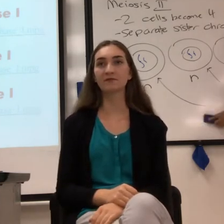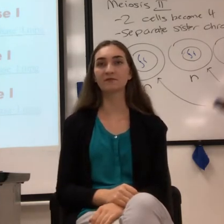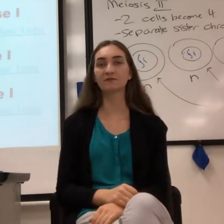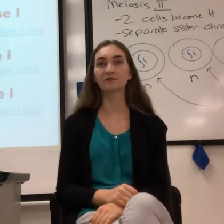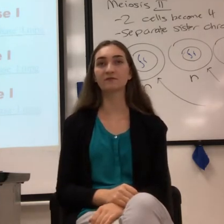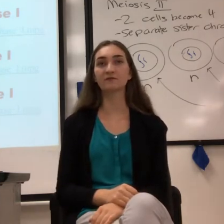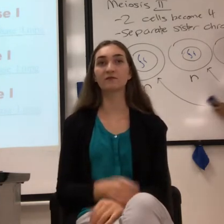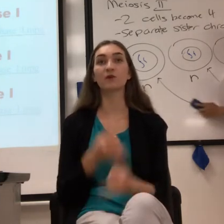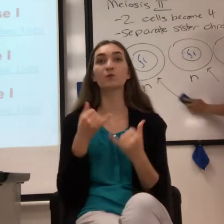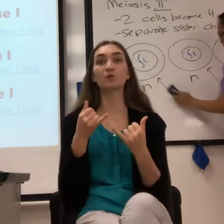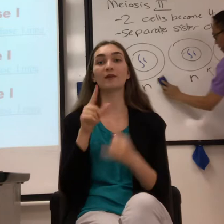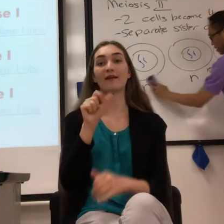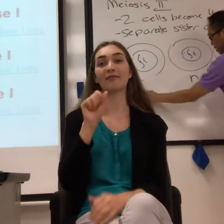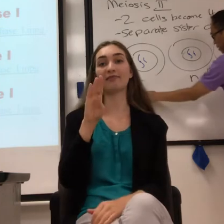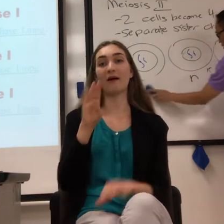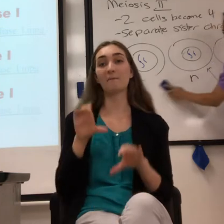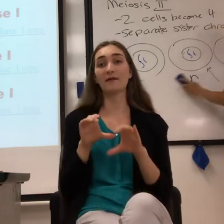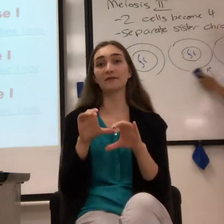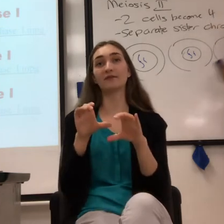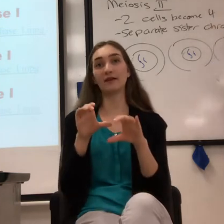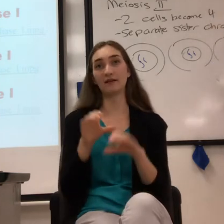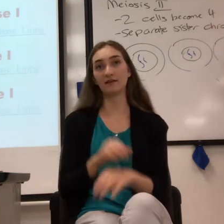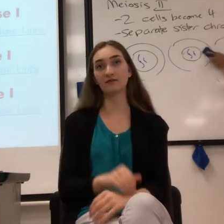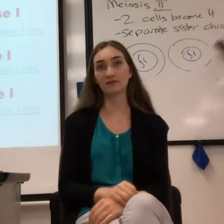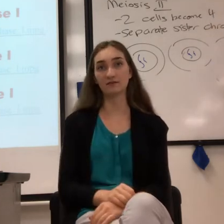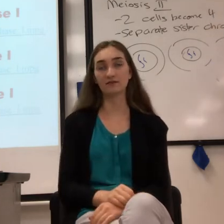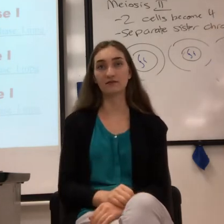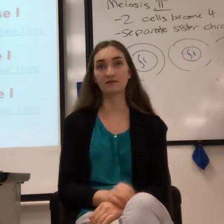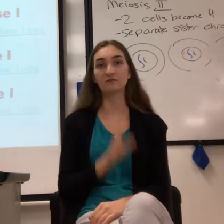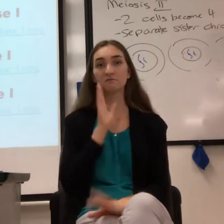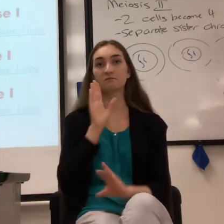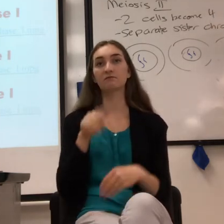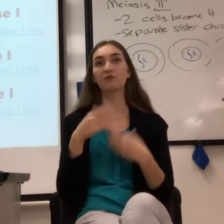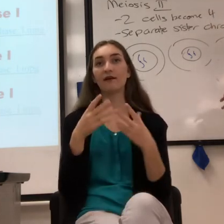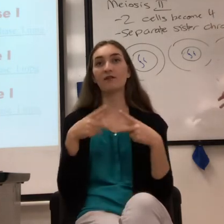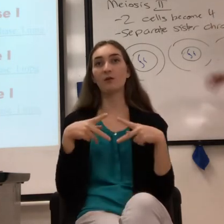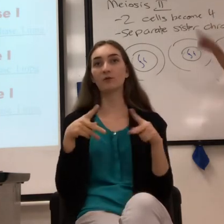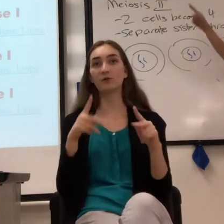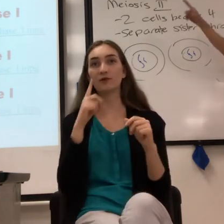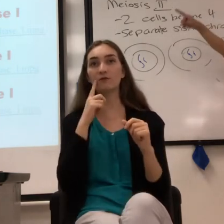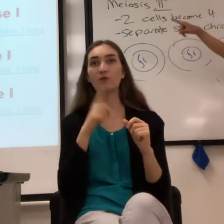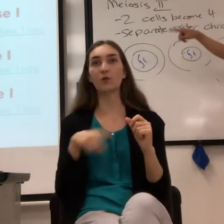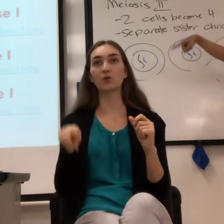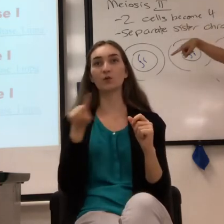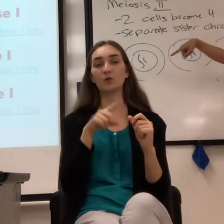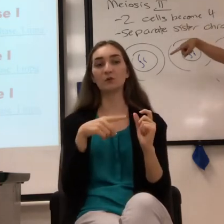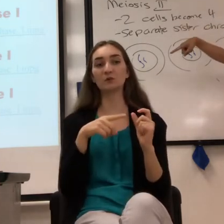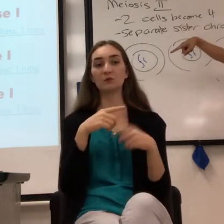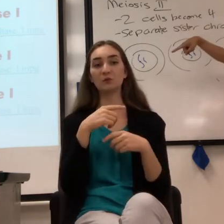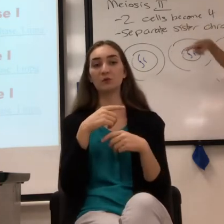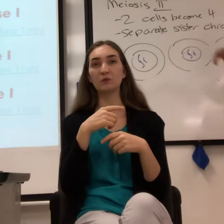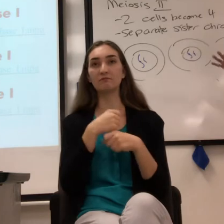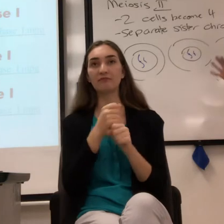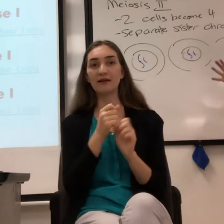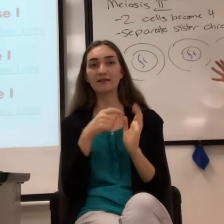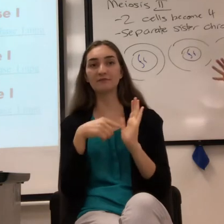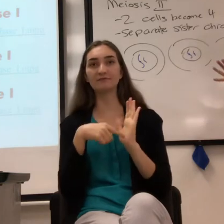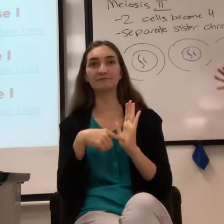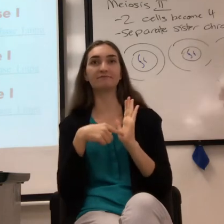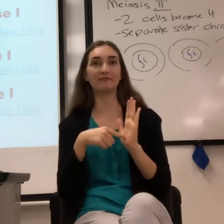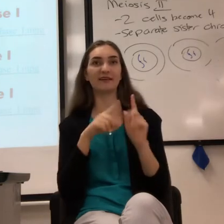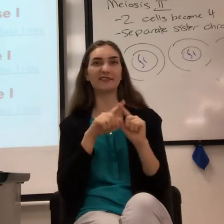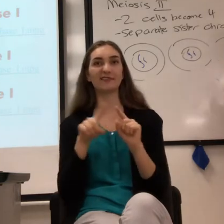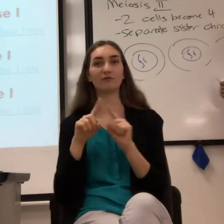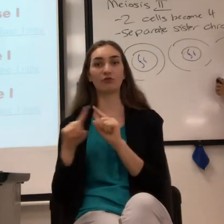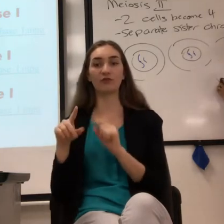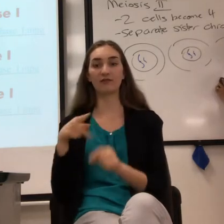Okay, and today's lab activity is I'll give you a chance to kind of model out all these different phases. I think it's very important